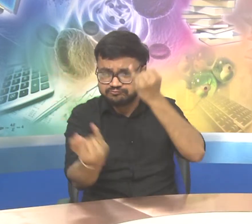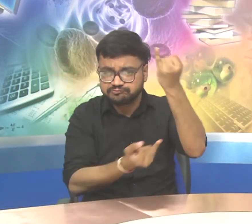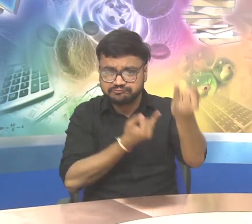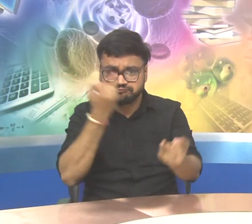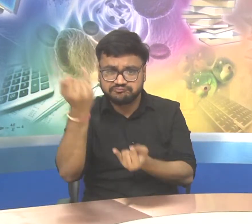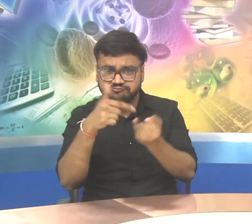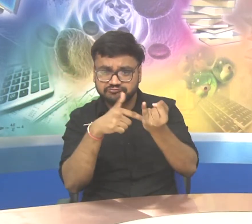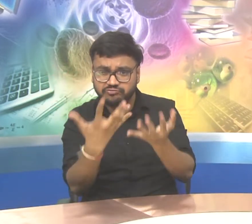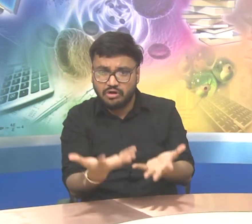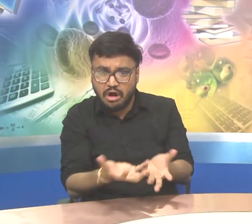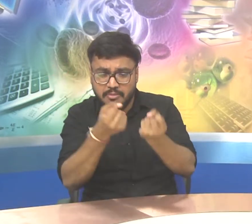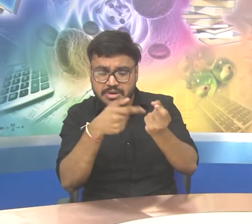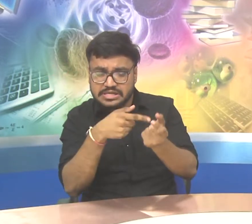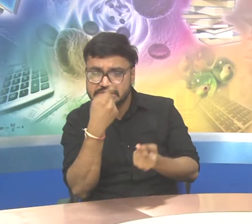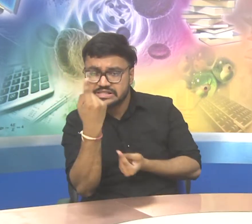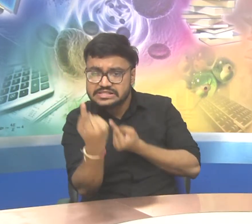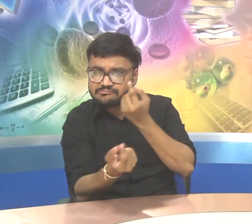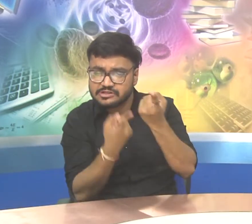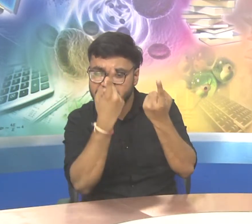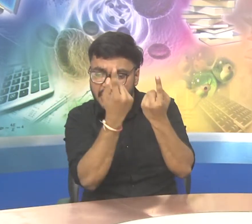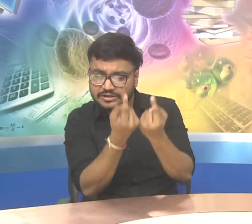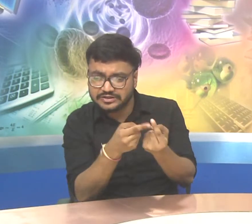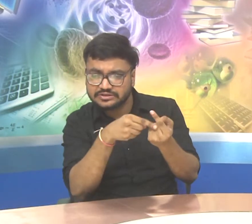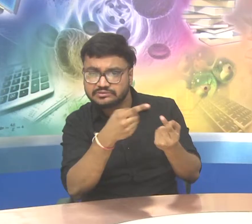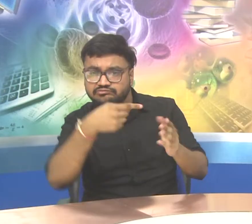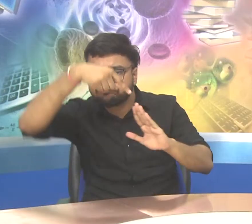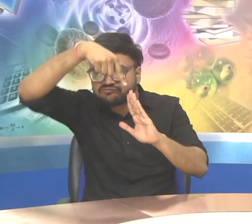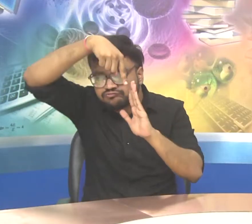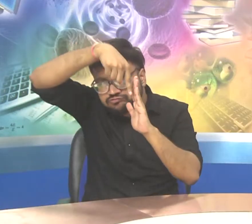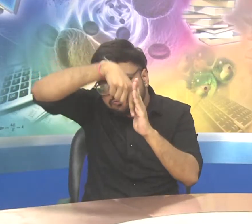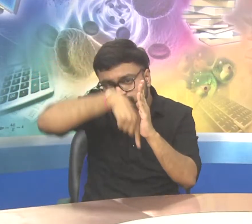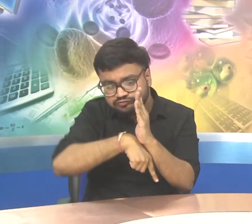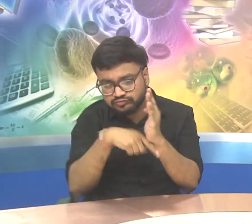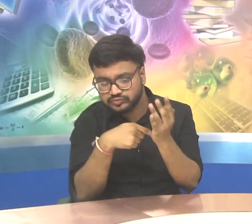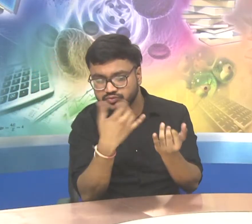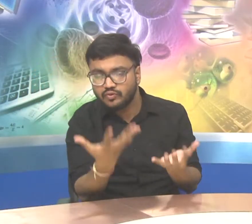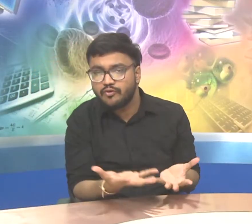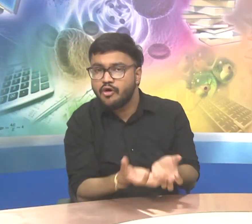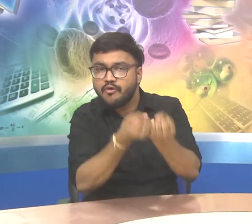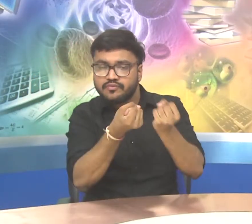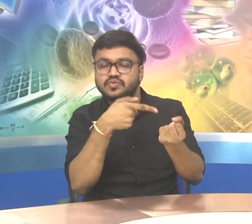It is a specific idea or explanation that can be tested.